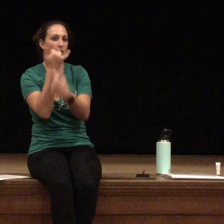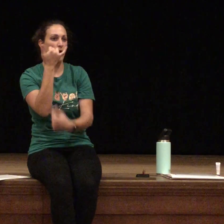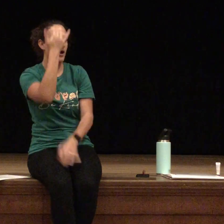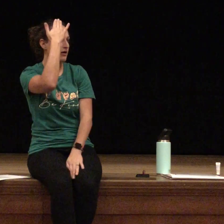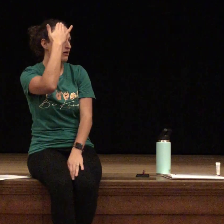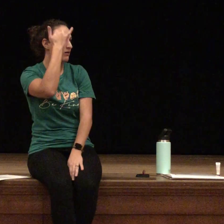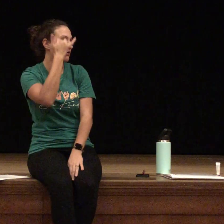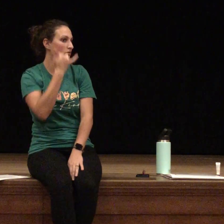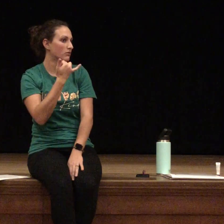Y.